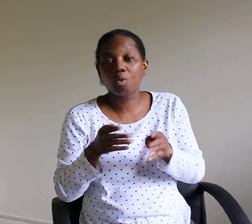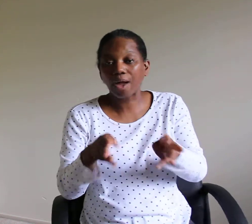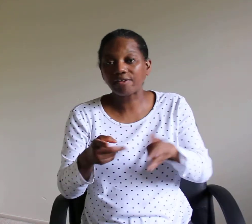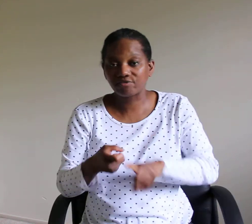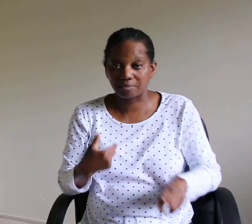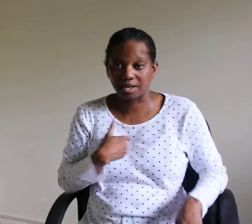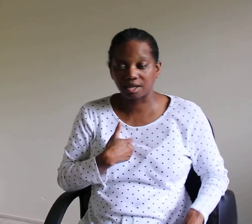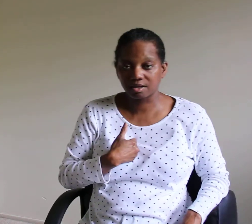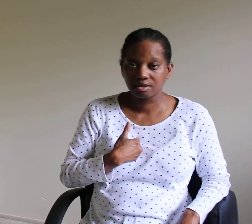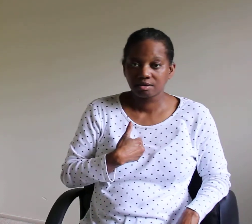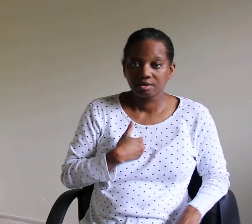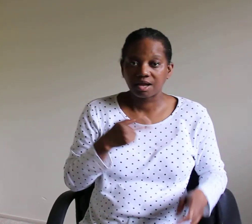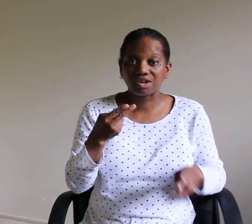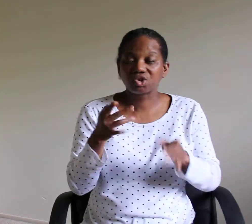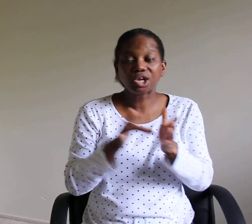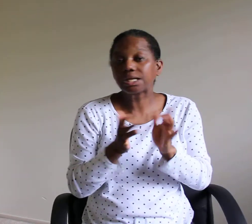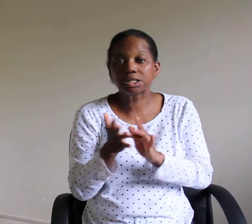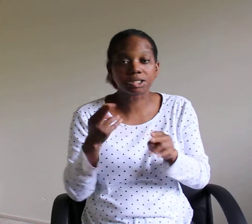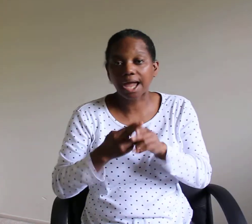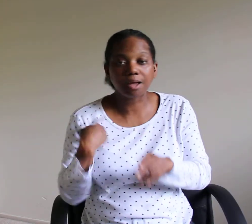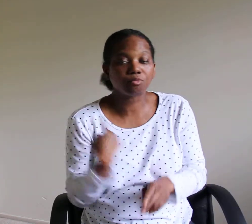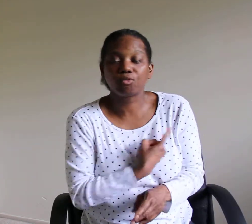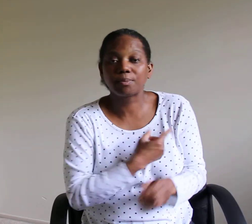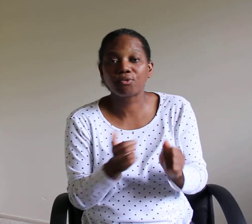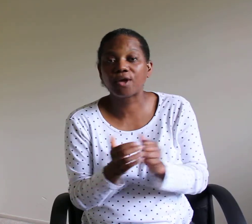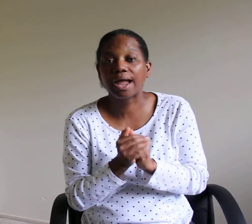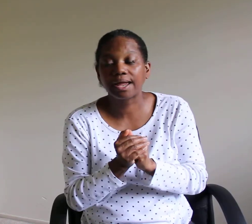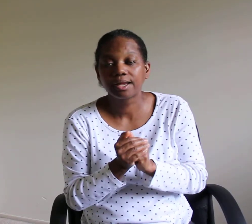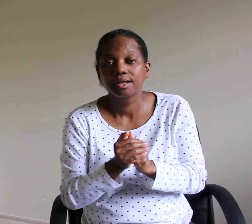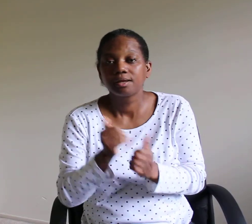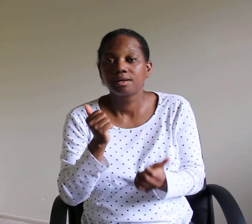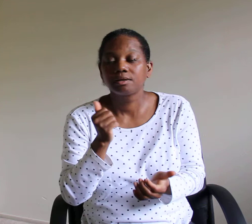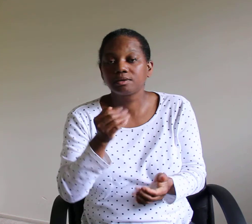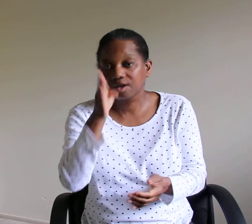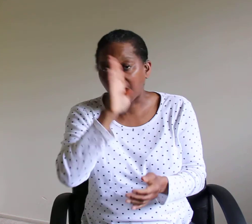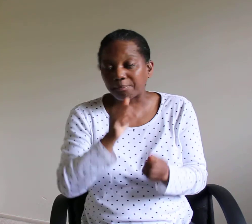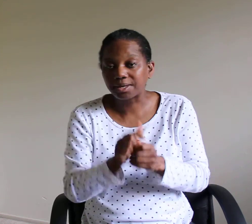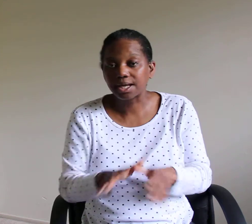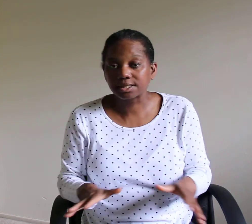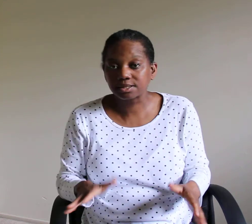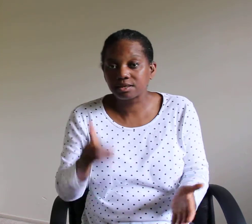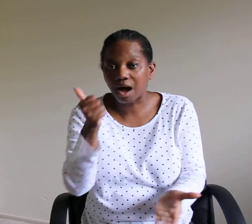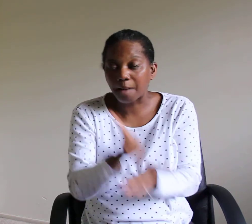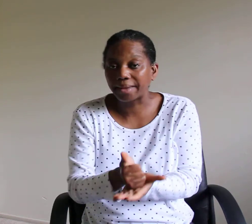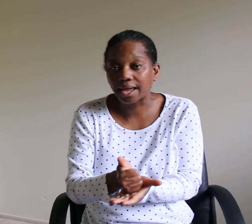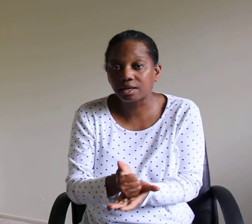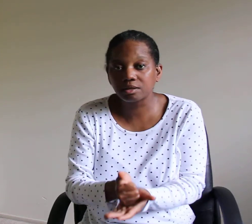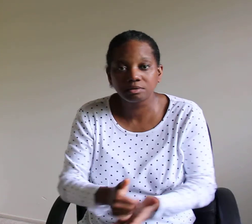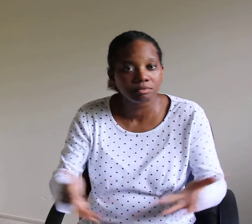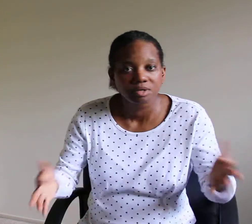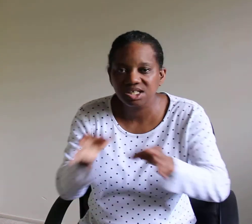away from me. In Jesus' name we pray. God bless. Amen.